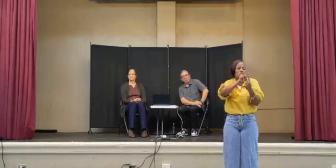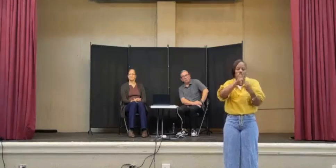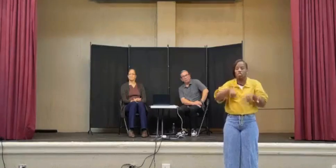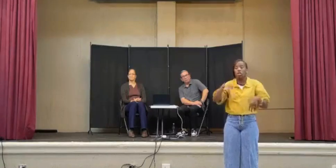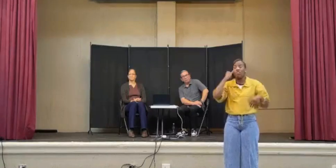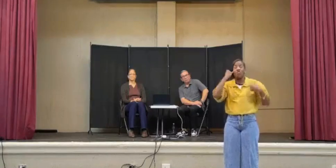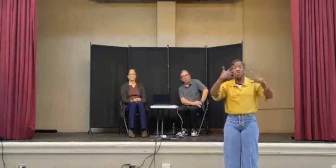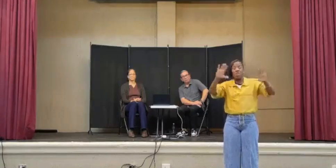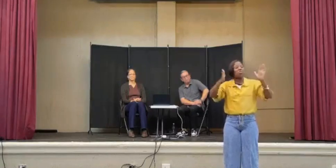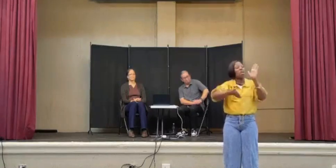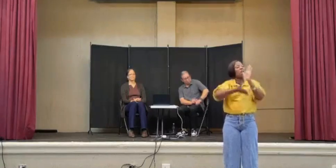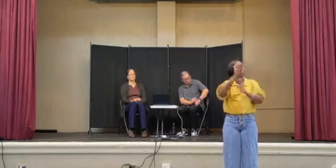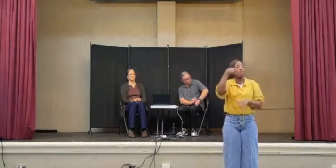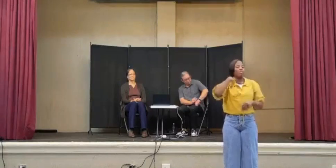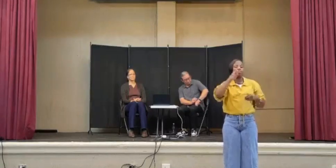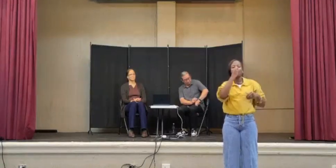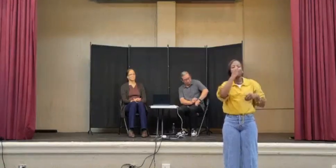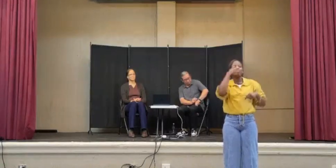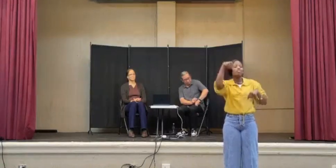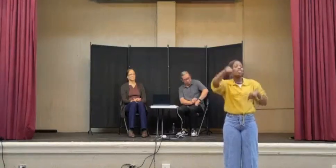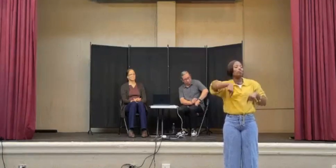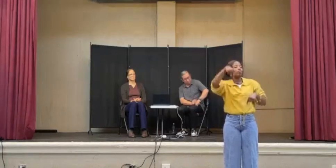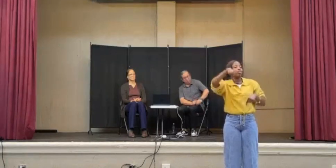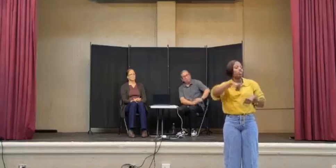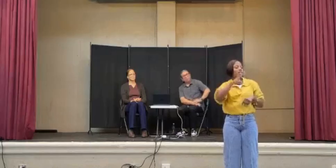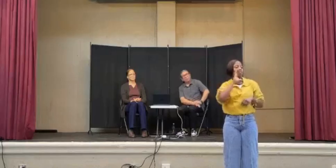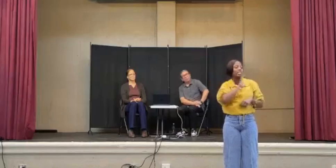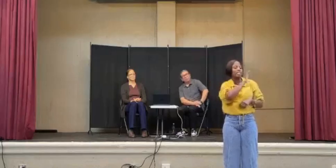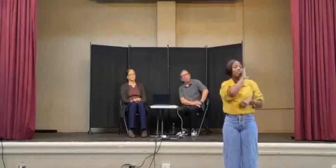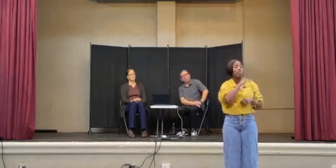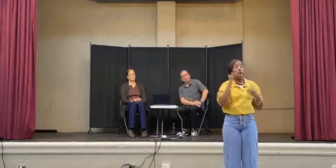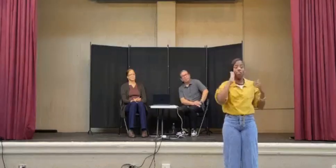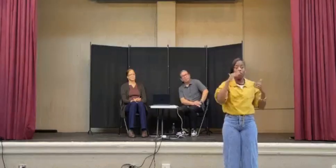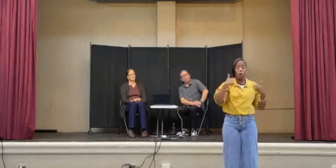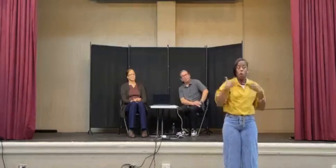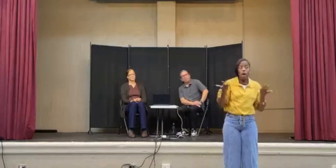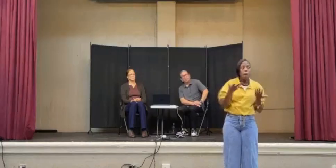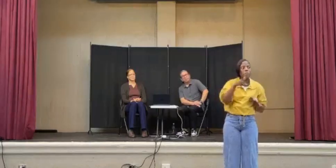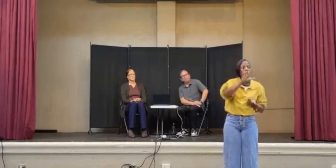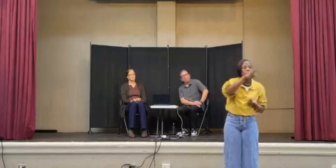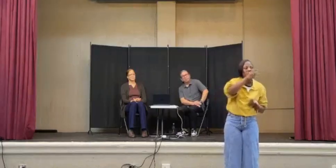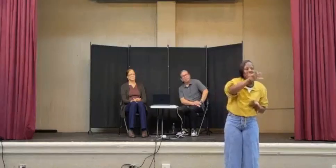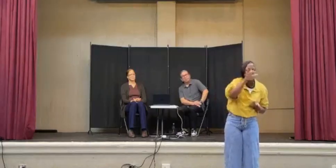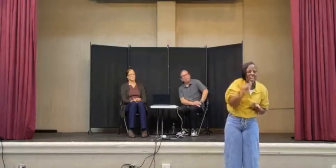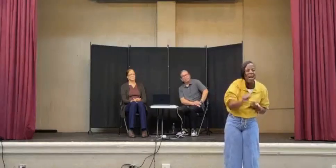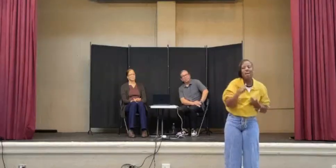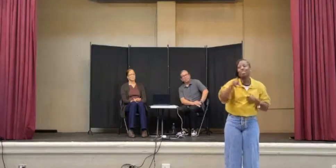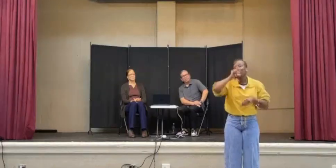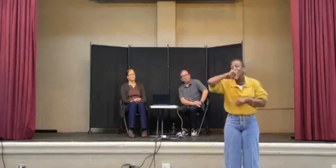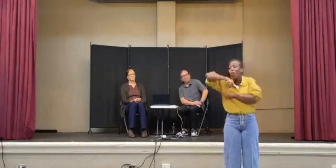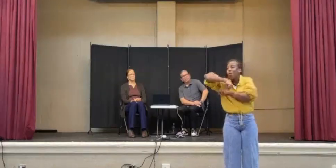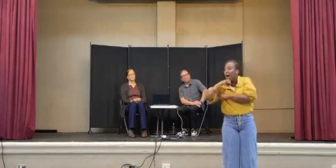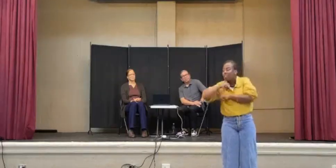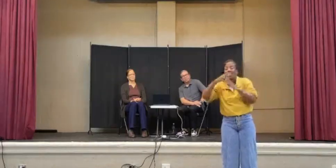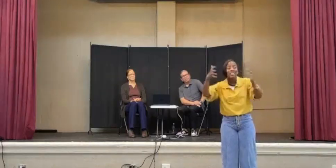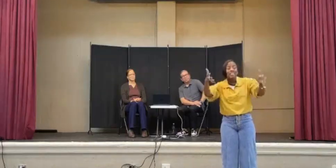can do either the QR code on your phone, or you can have some paper surveys in the back.